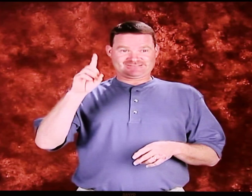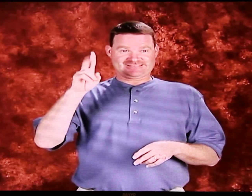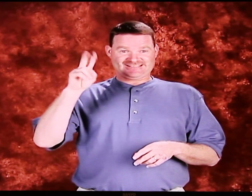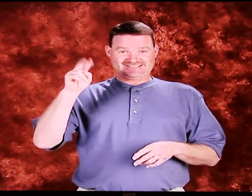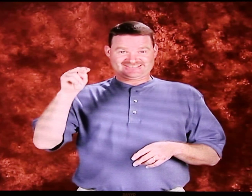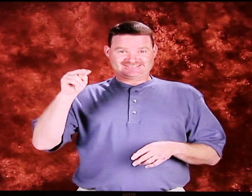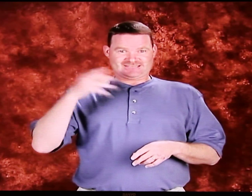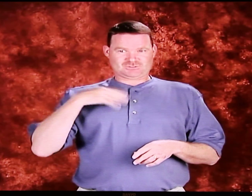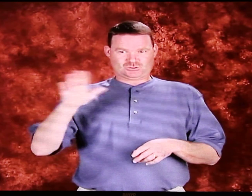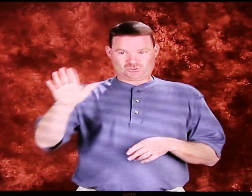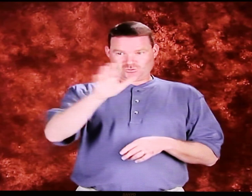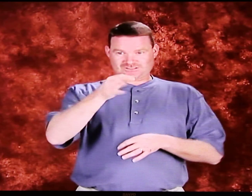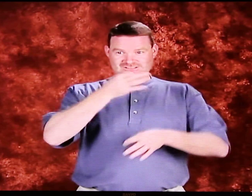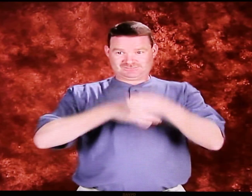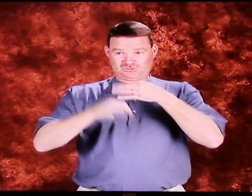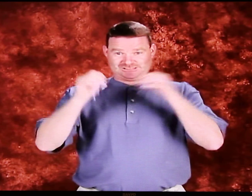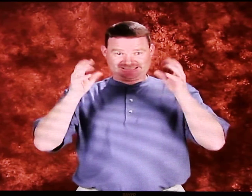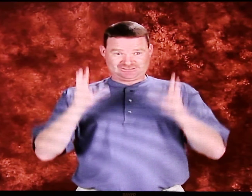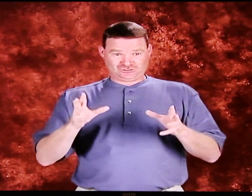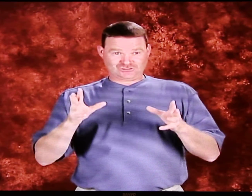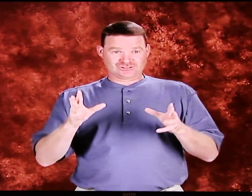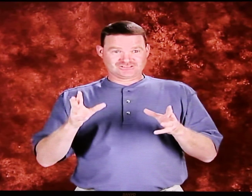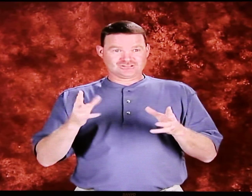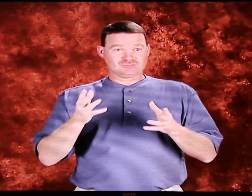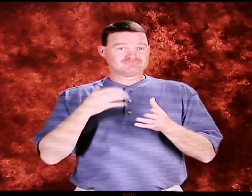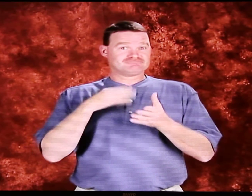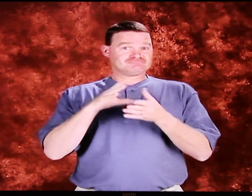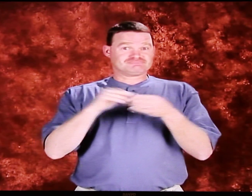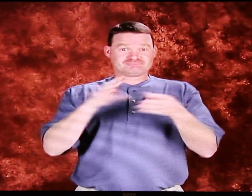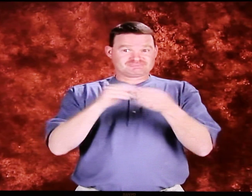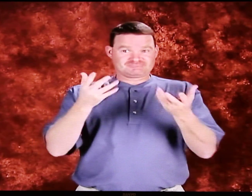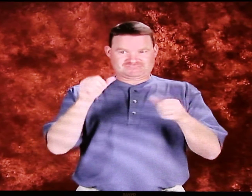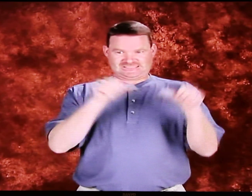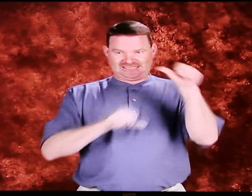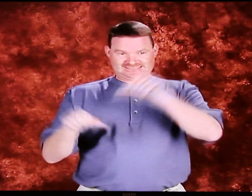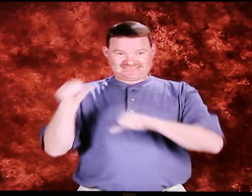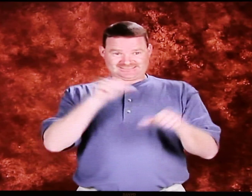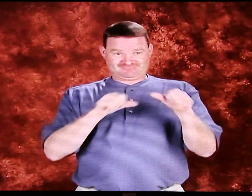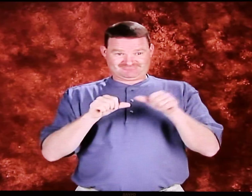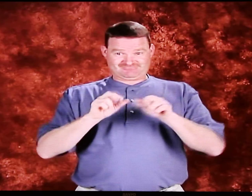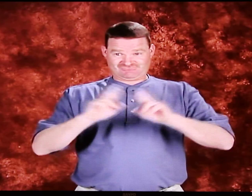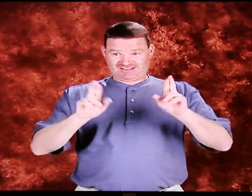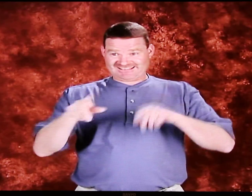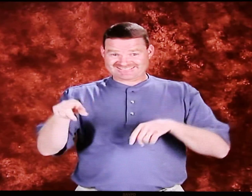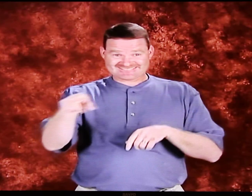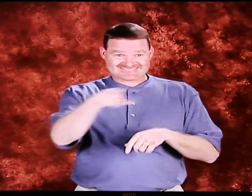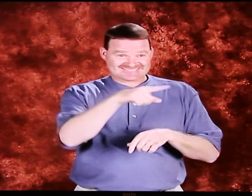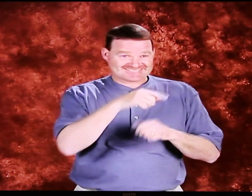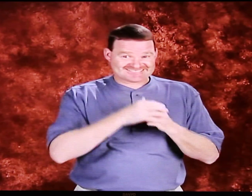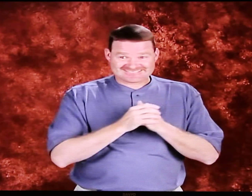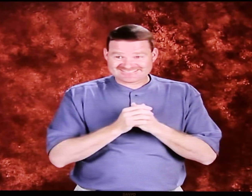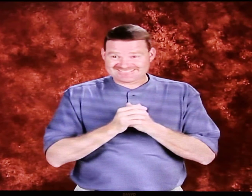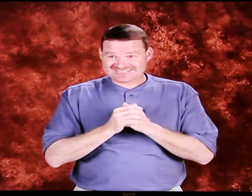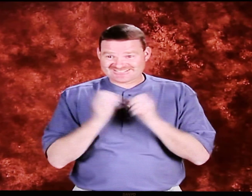Hi, my name is Tom Dunn. I'm your substitute teacher for today. We're going to talk about science. Are you all